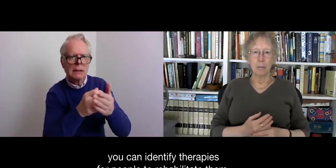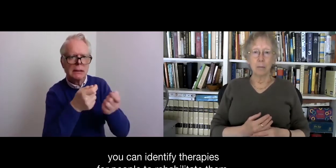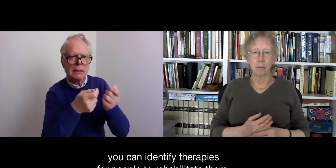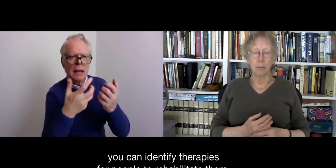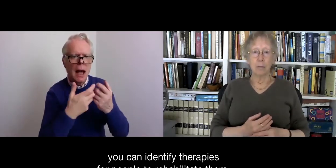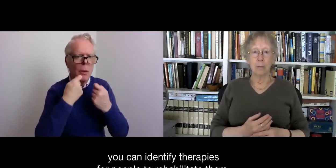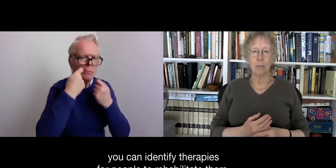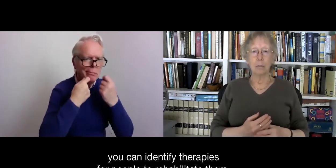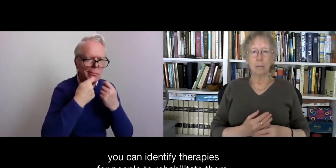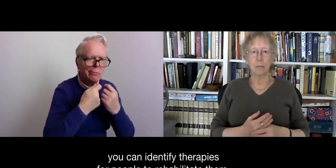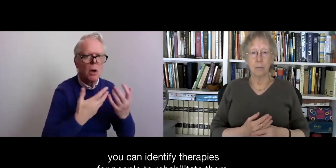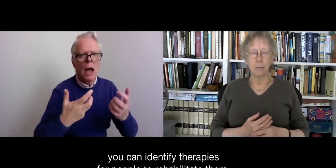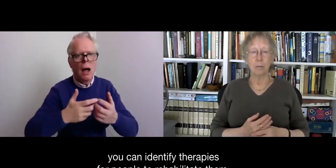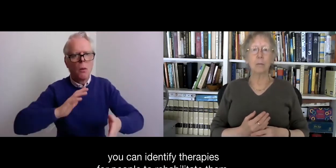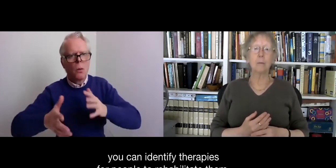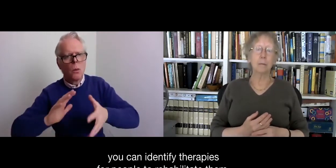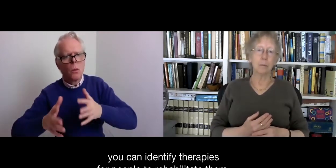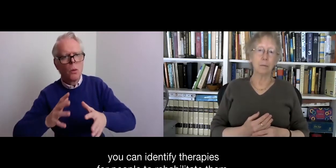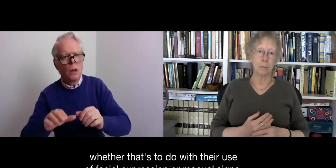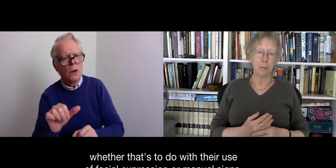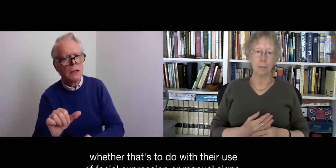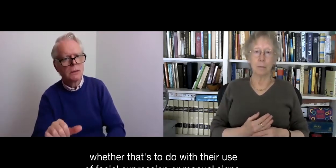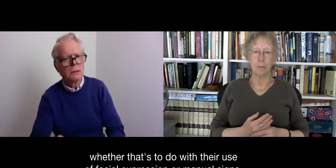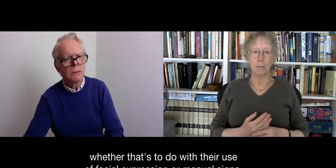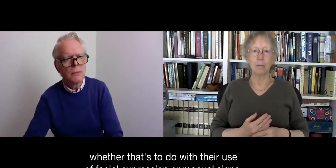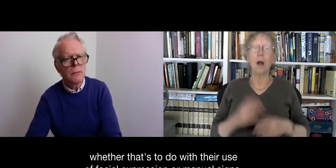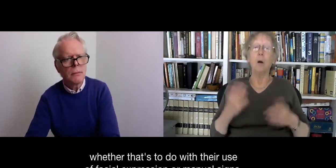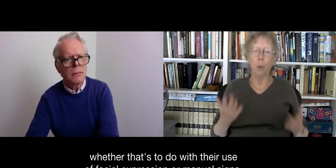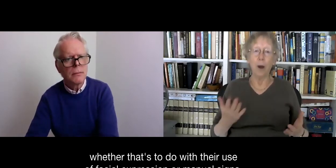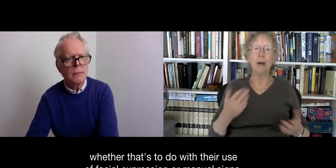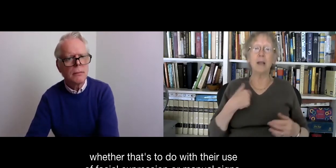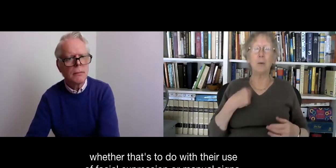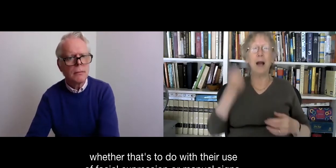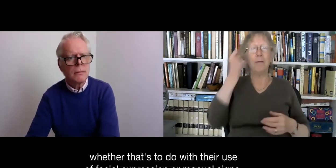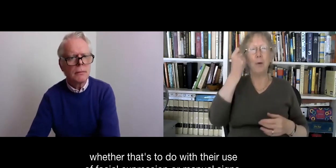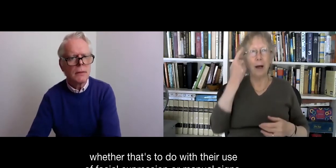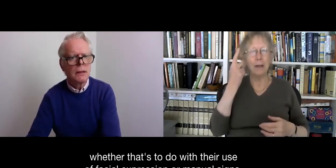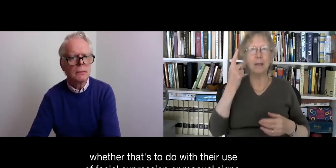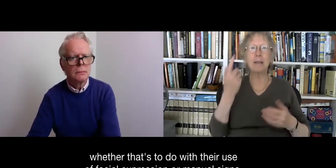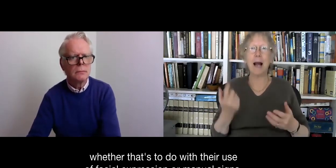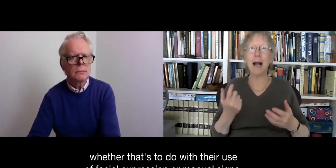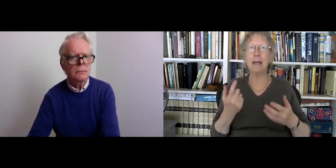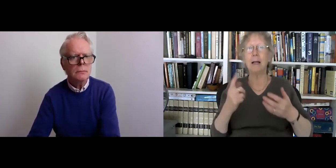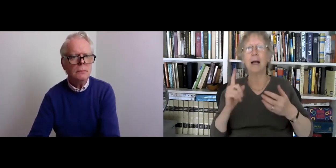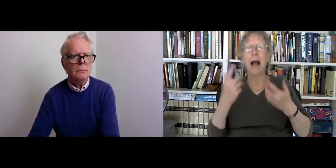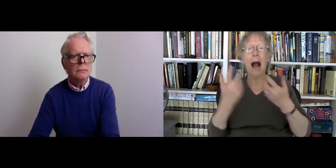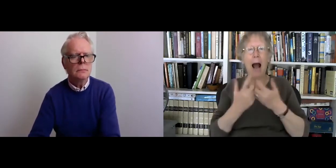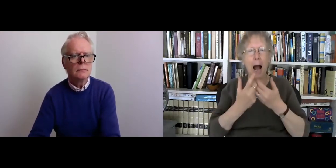people to rehabilitate them, whether that's to do with their use of facial expression or manual signs.